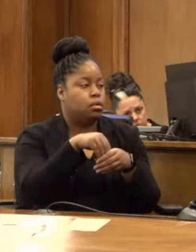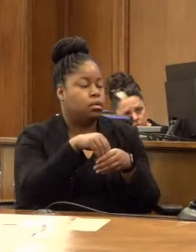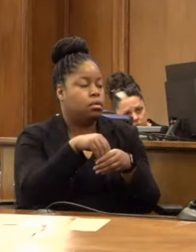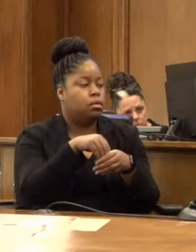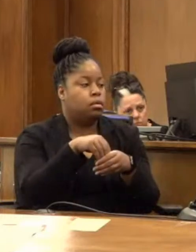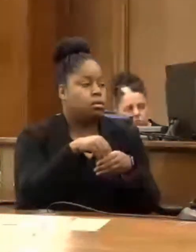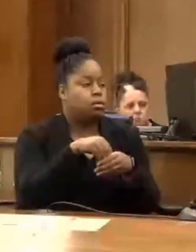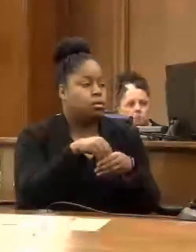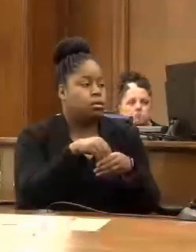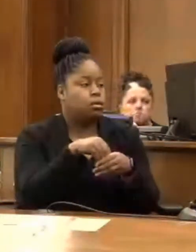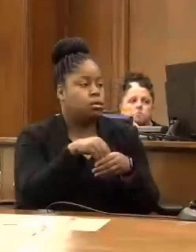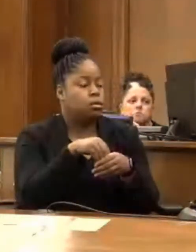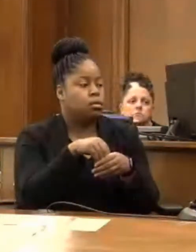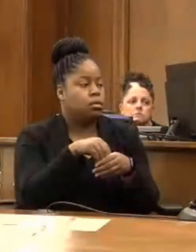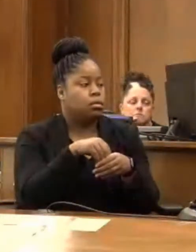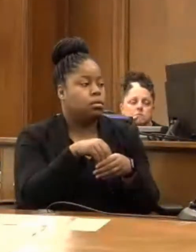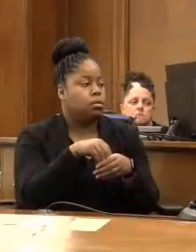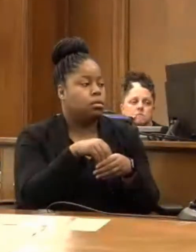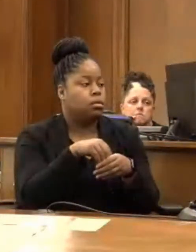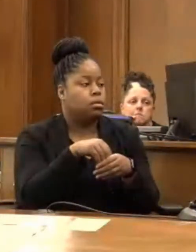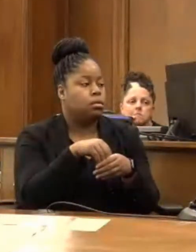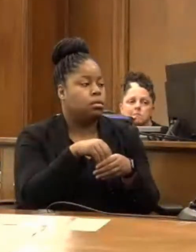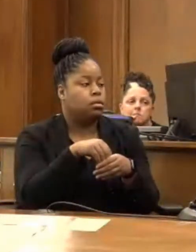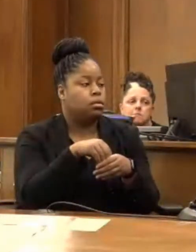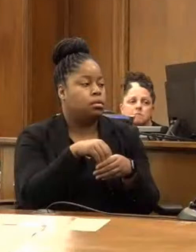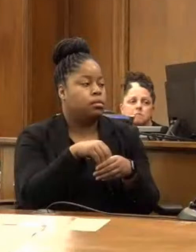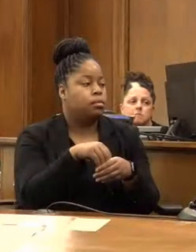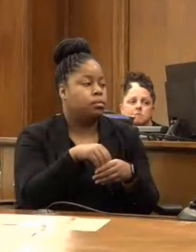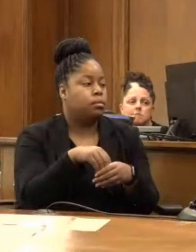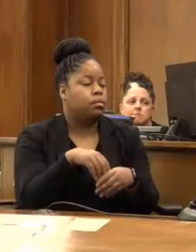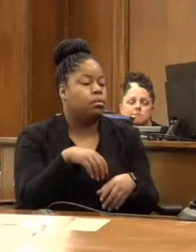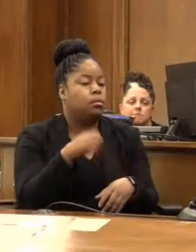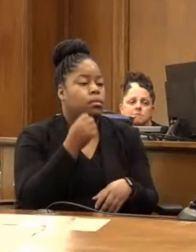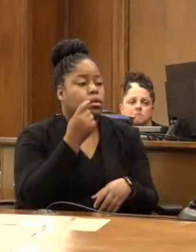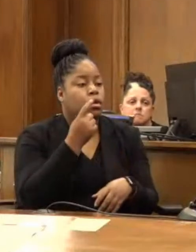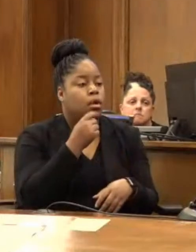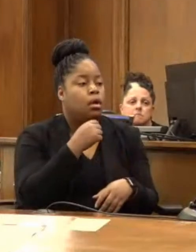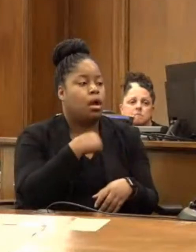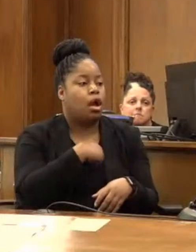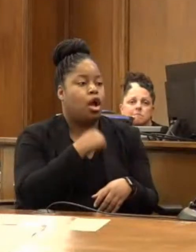It was a long white sock, and there was a ball down inside of it.